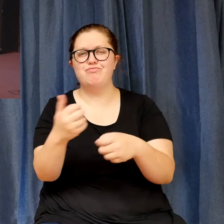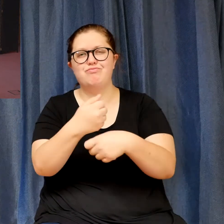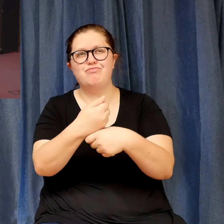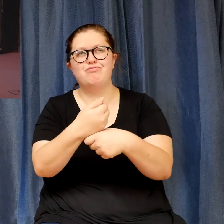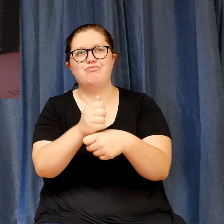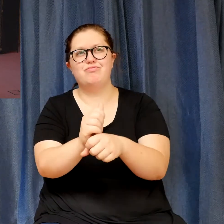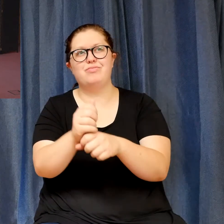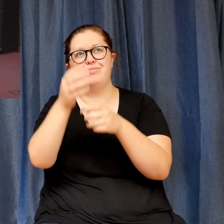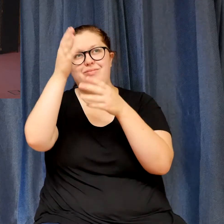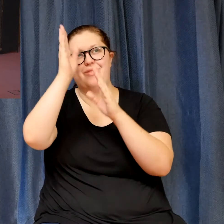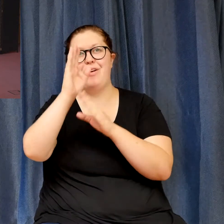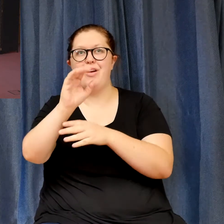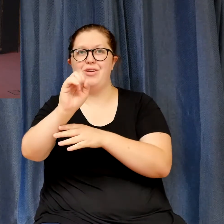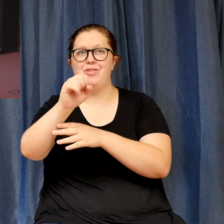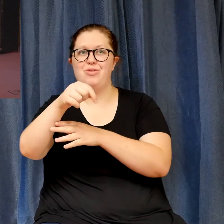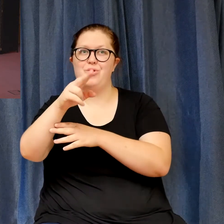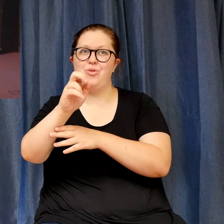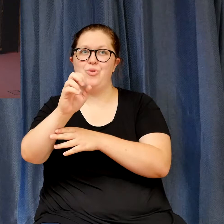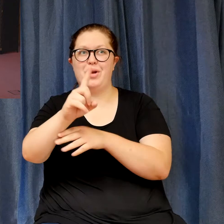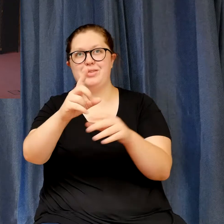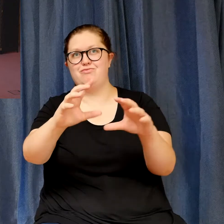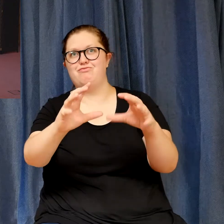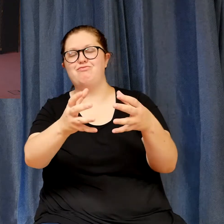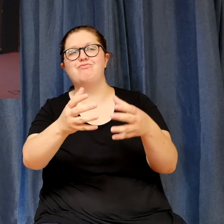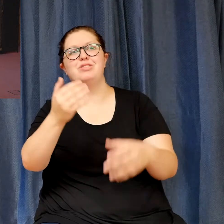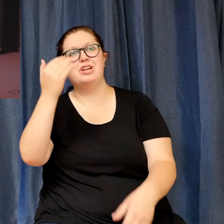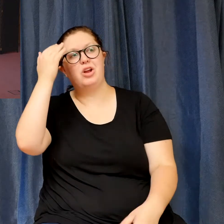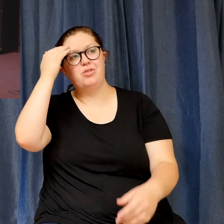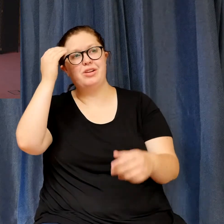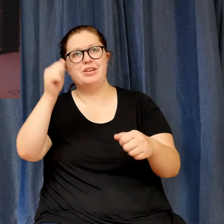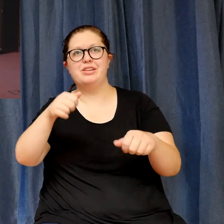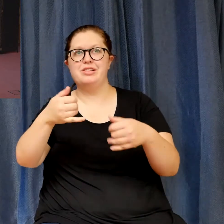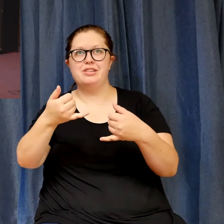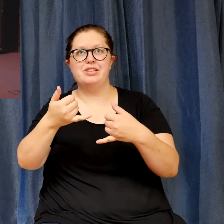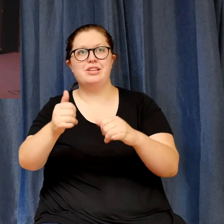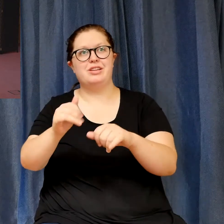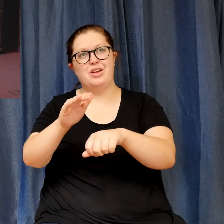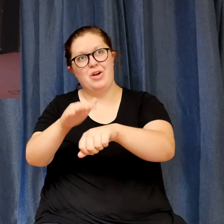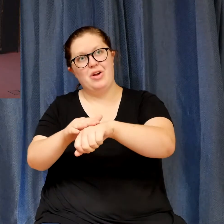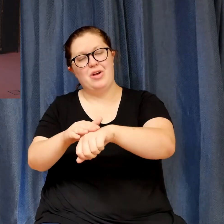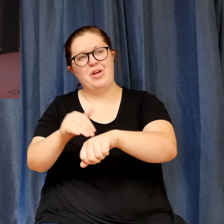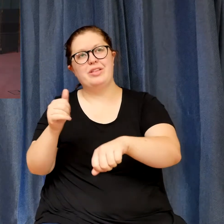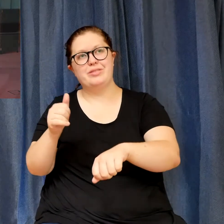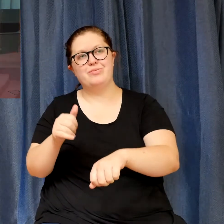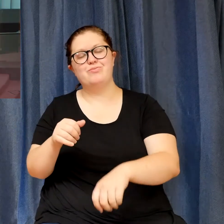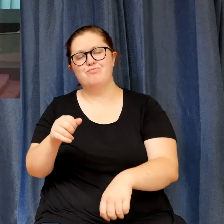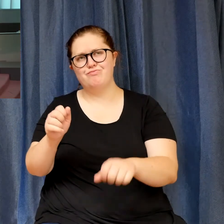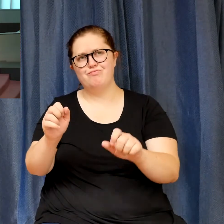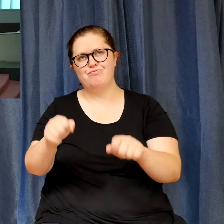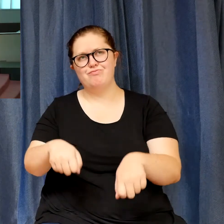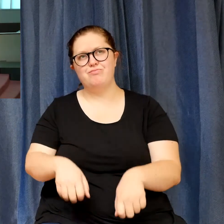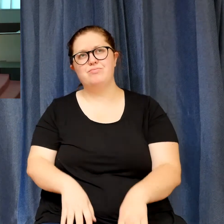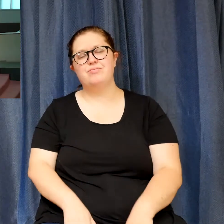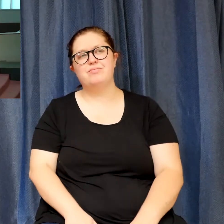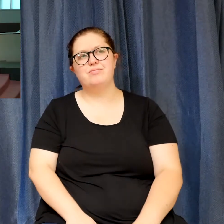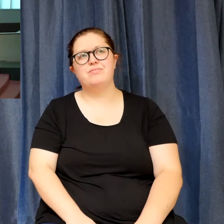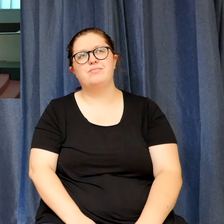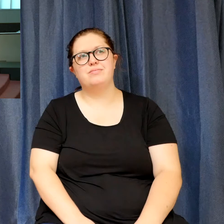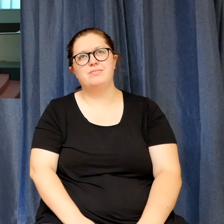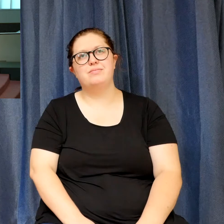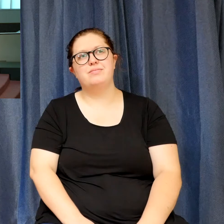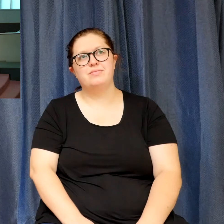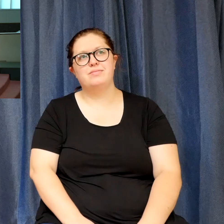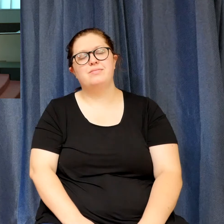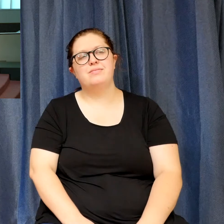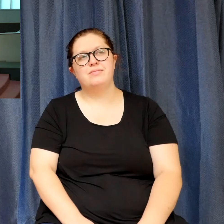one for yourself. It's a great thing. I know that I can still call on them at any time. But that is where I